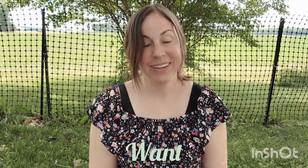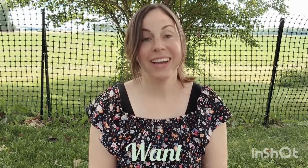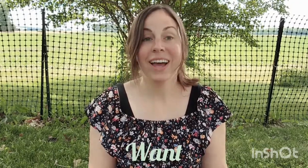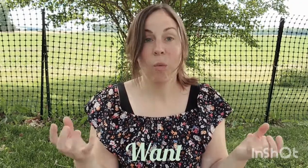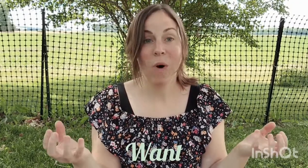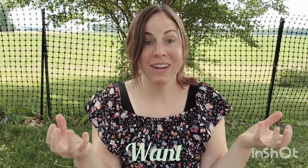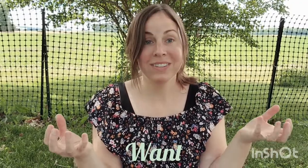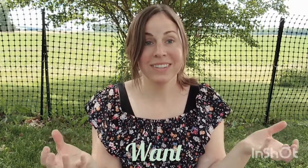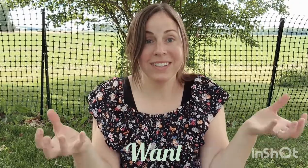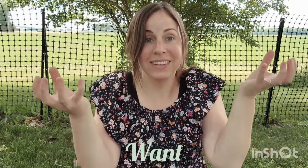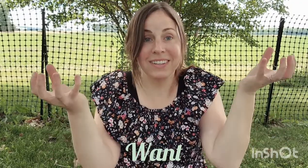Want.